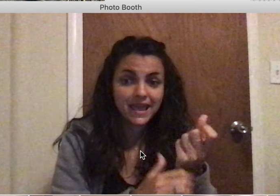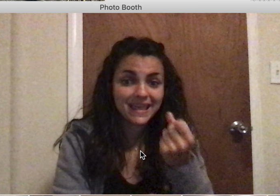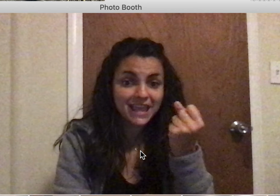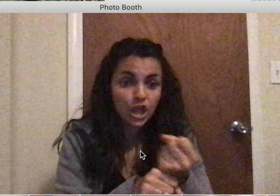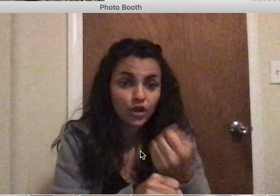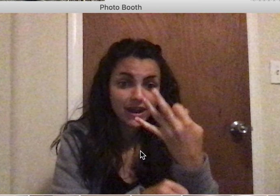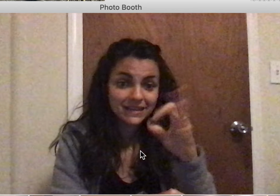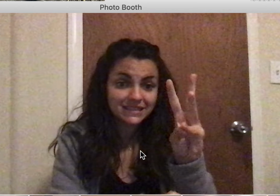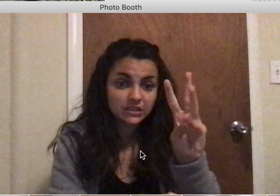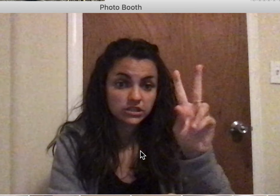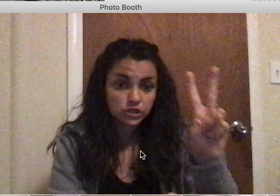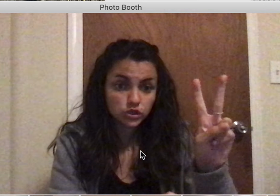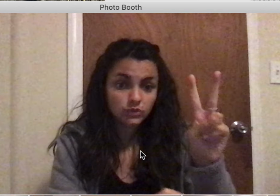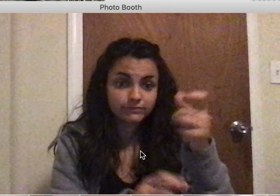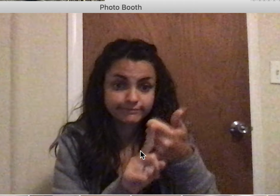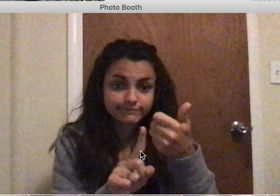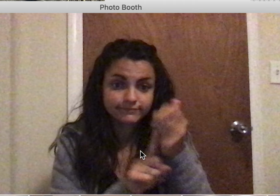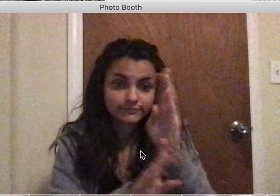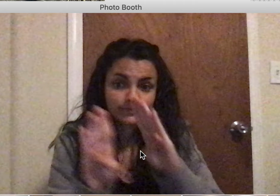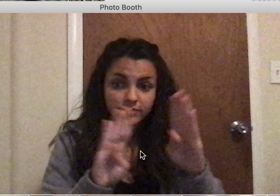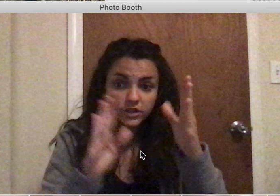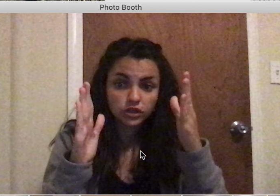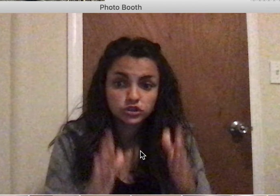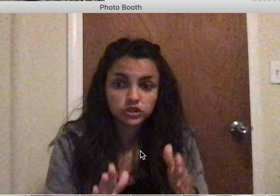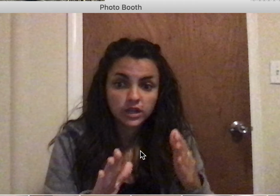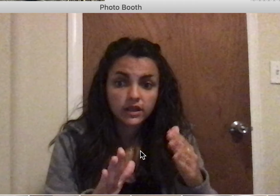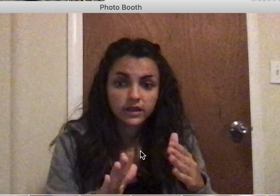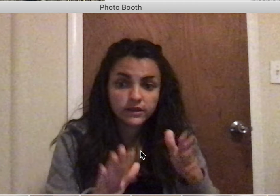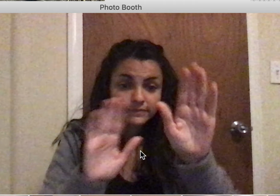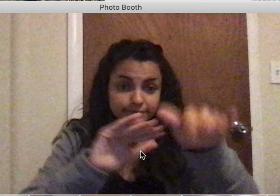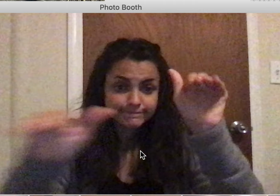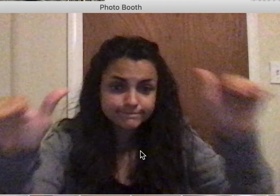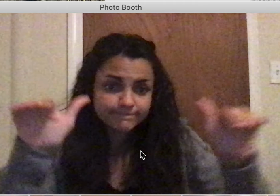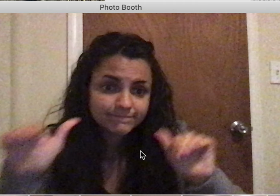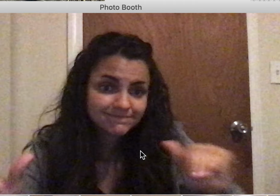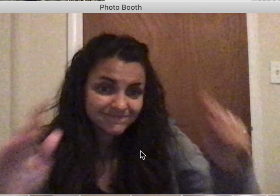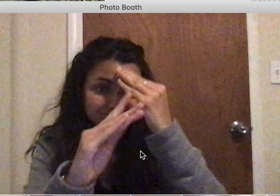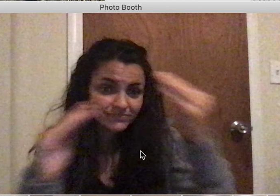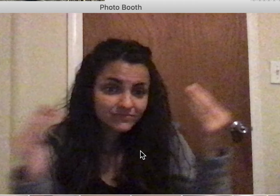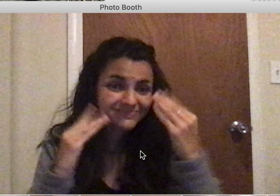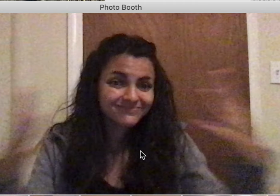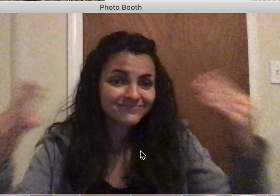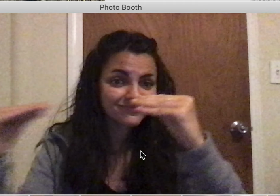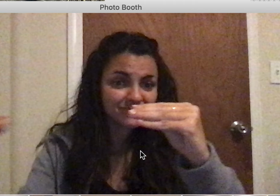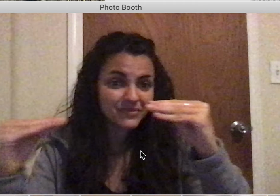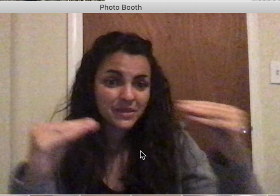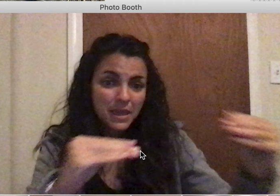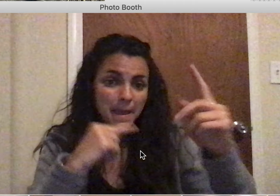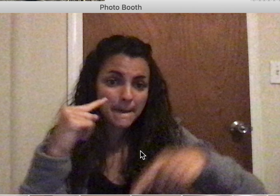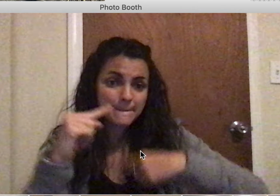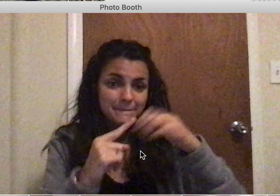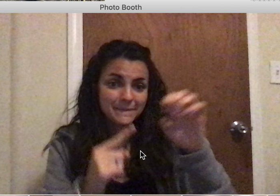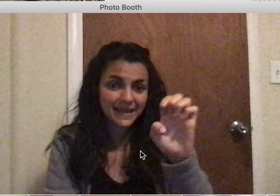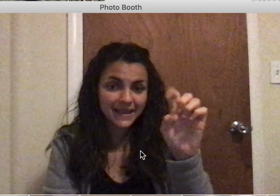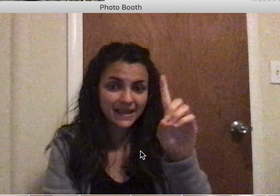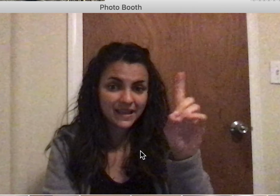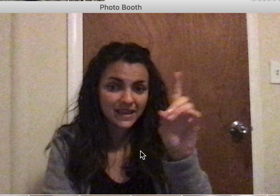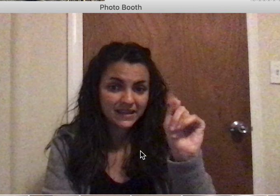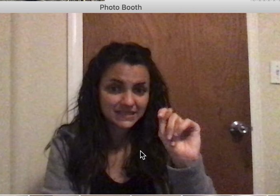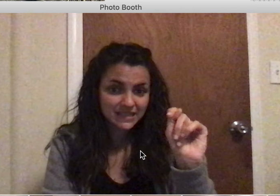to light the harmful effects of DDT. So if you're thinking back into the AIM, what are some impacts that humans